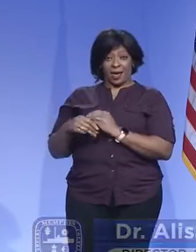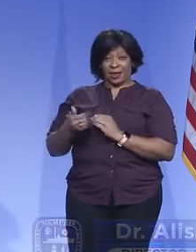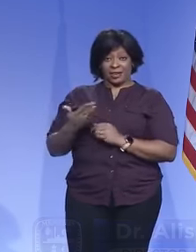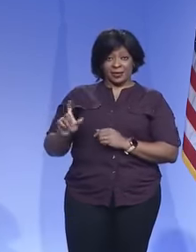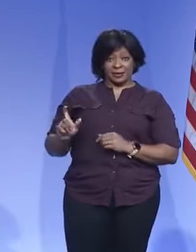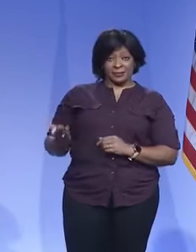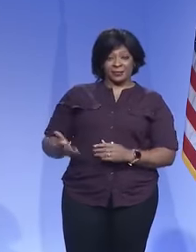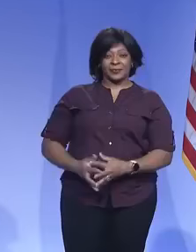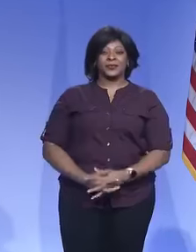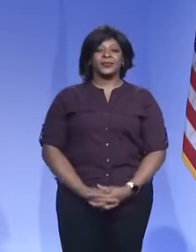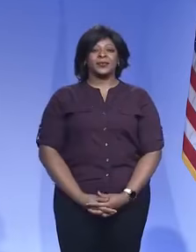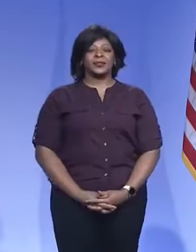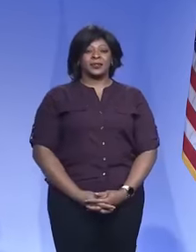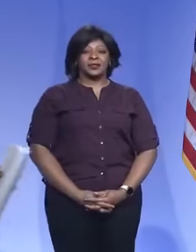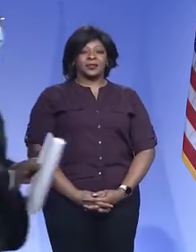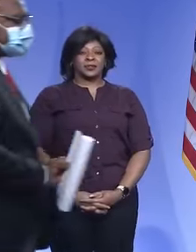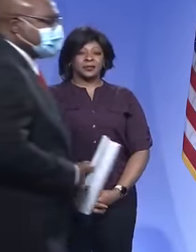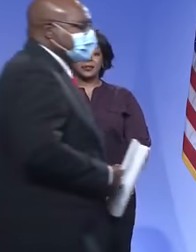anything.